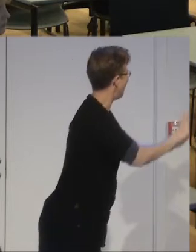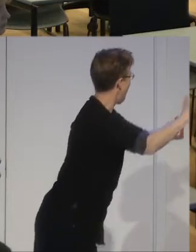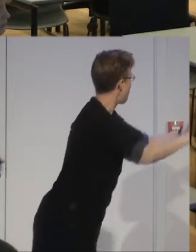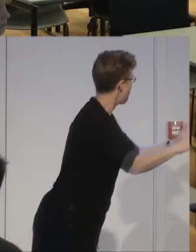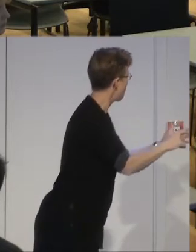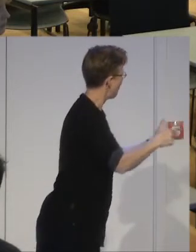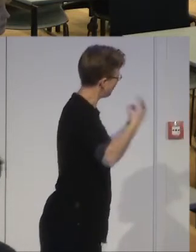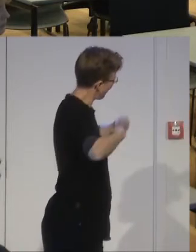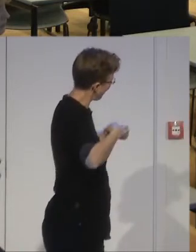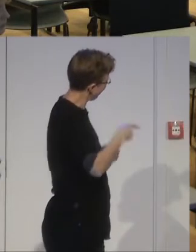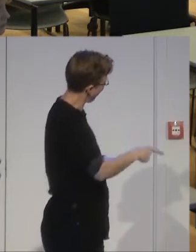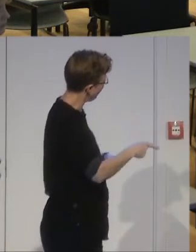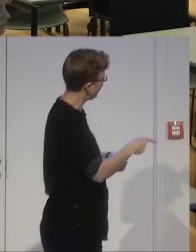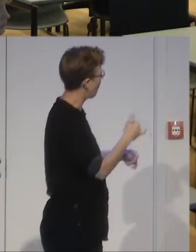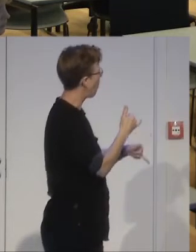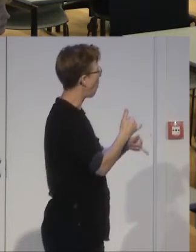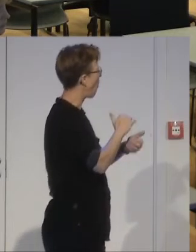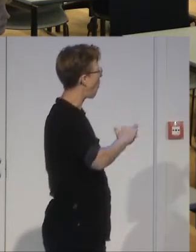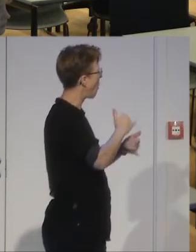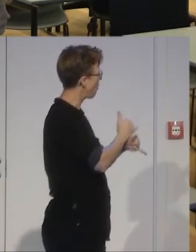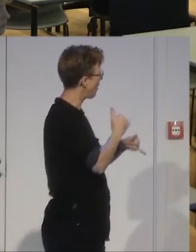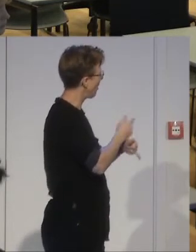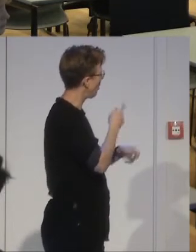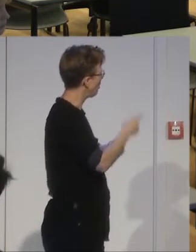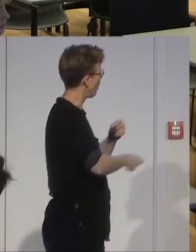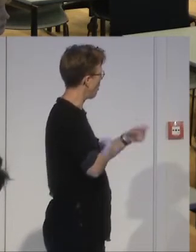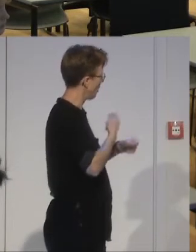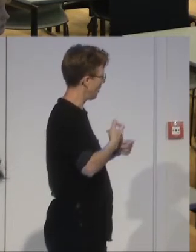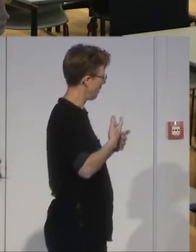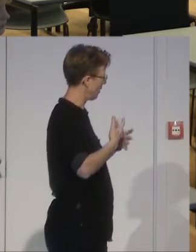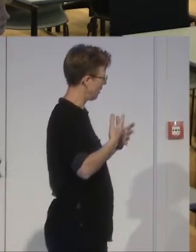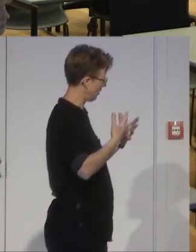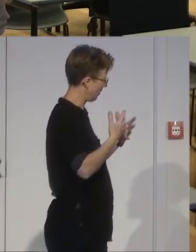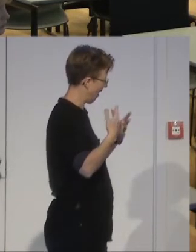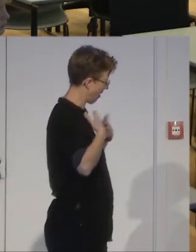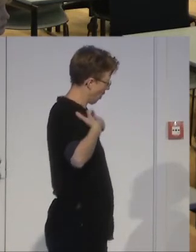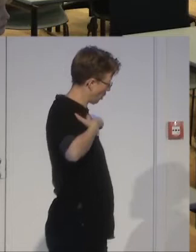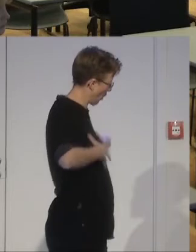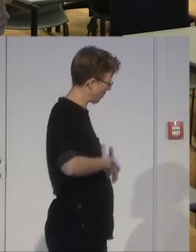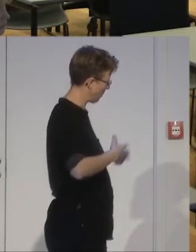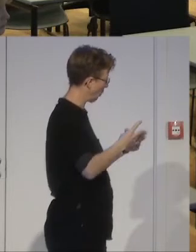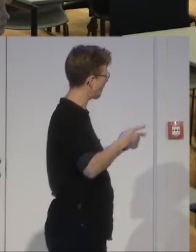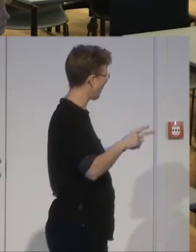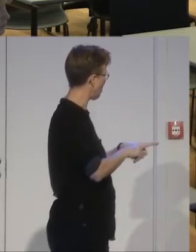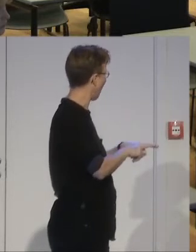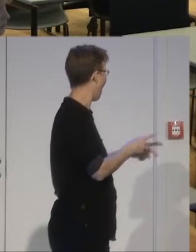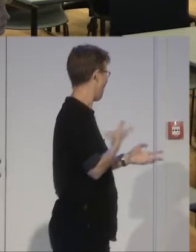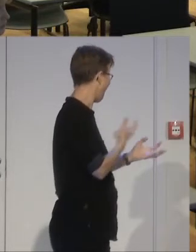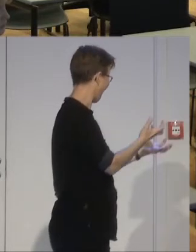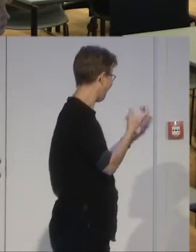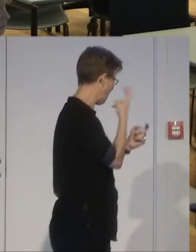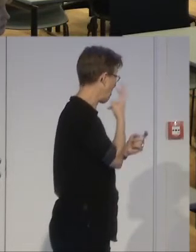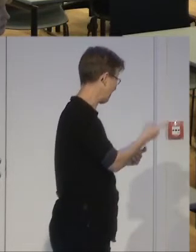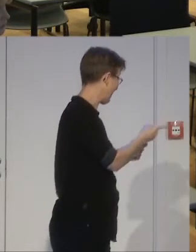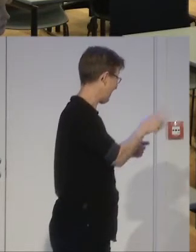like makes the bodily emotional trace from that. So it's was quite interesting to